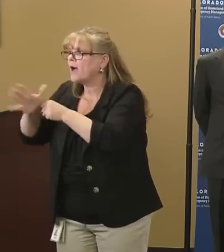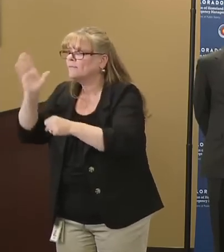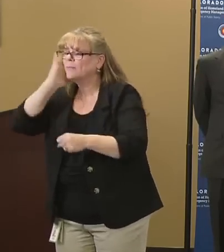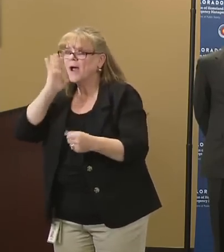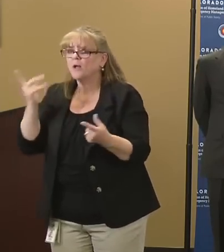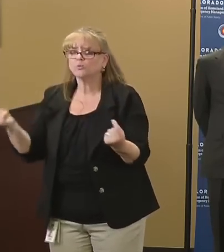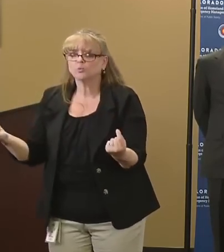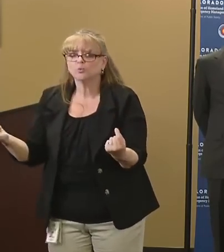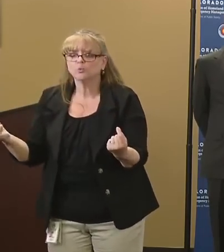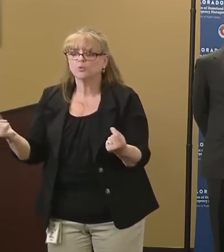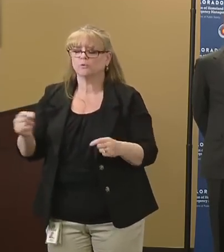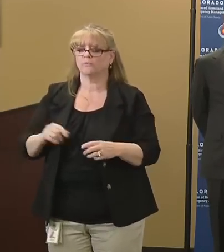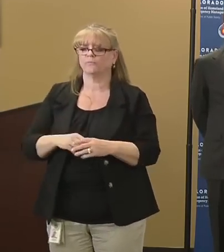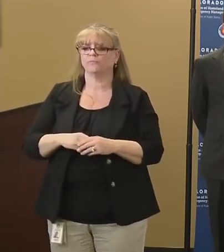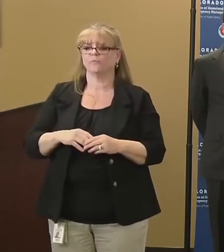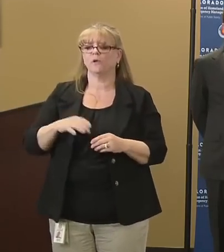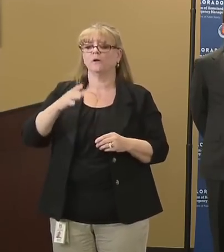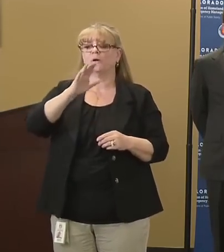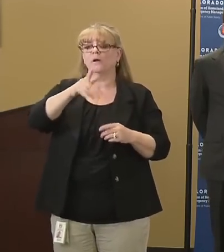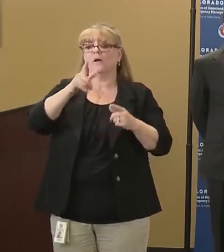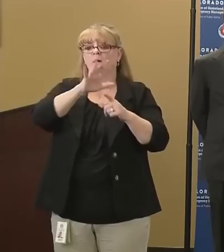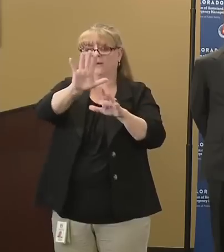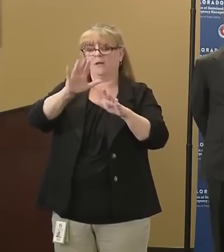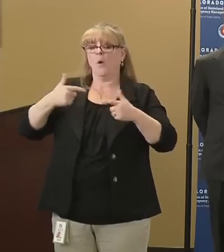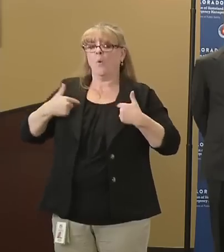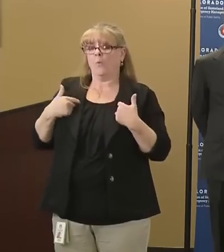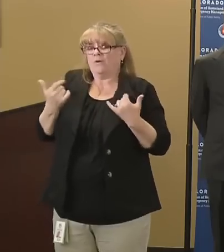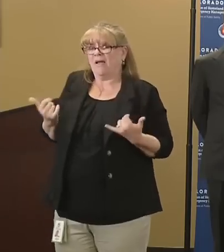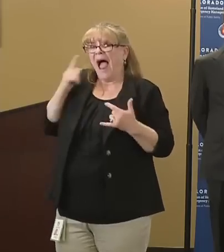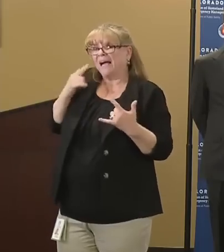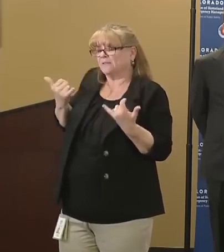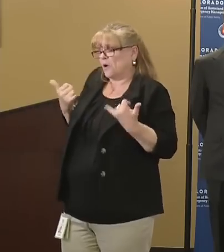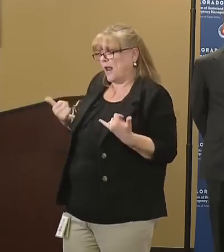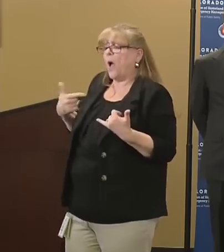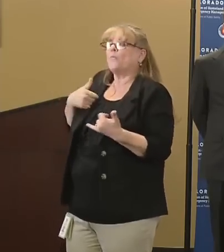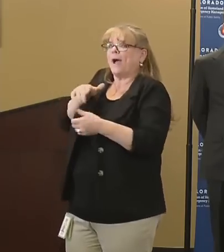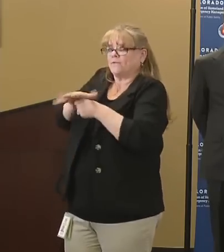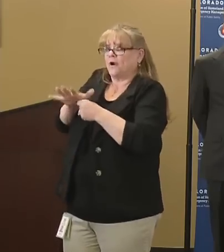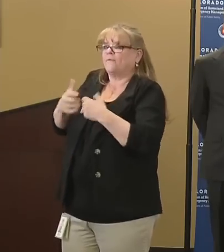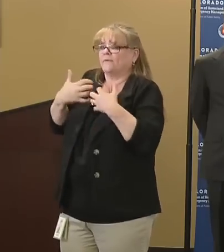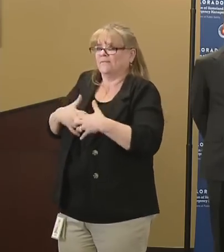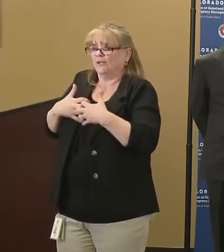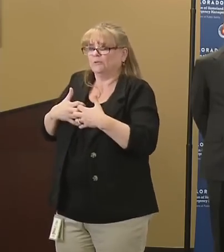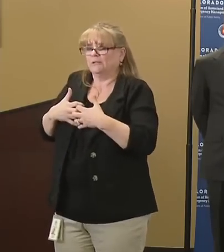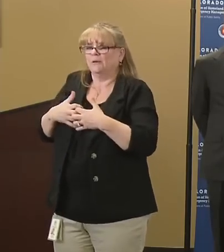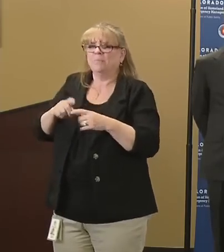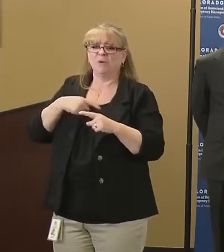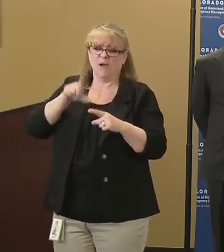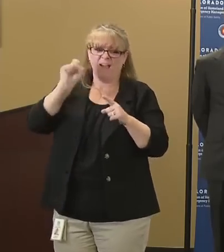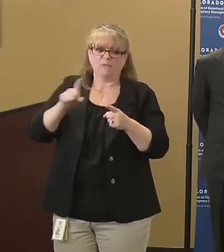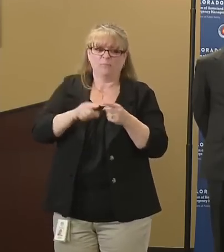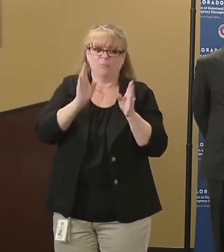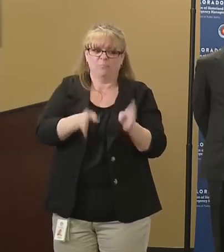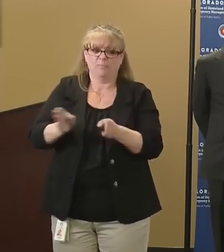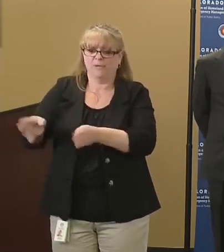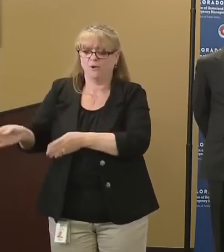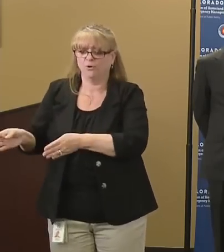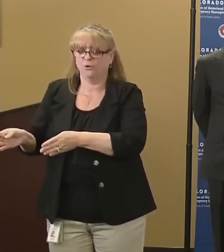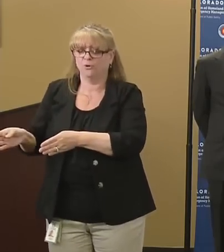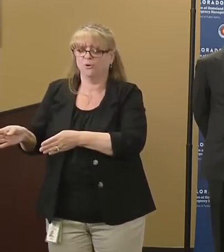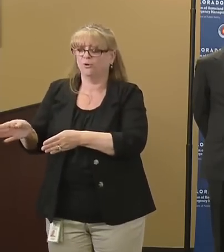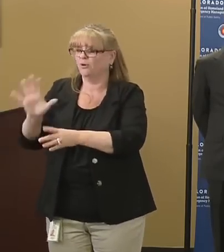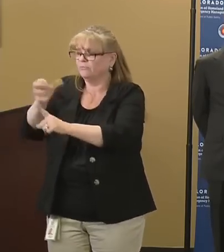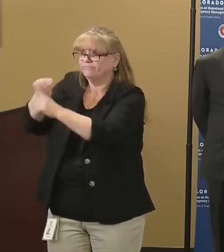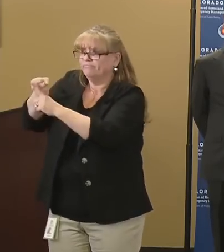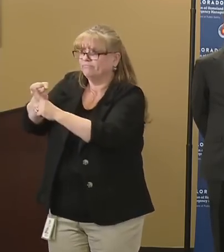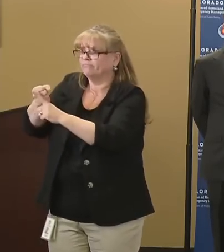health system. However, we need to stay ahead of the surge and properly prepare for possible shortages of supplies now. In